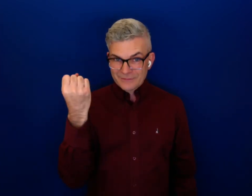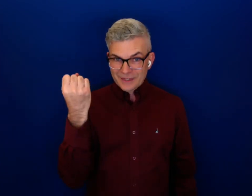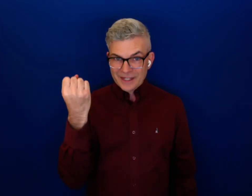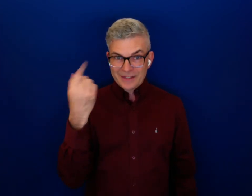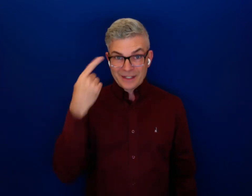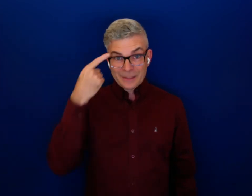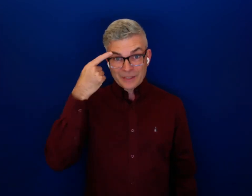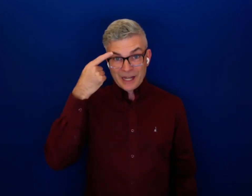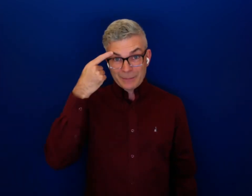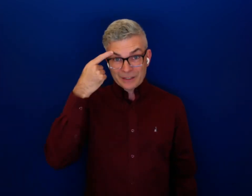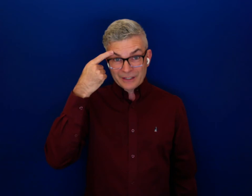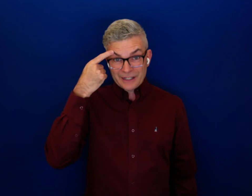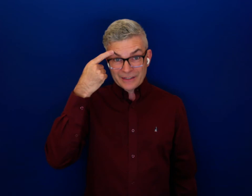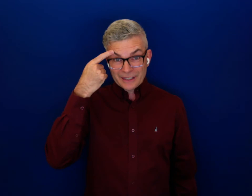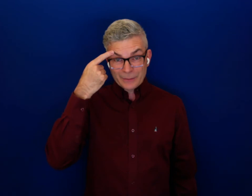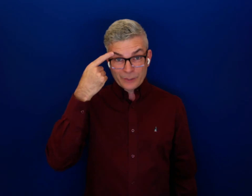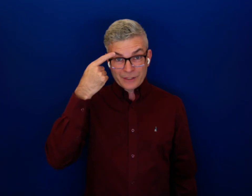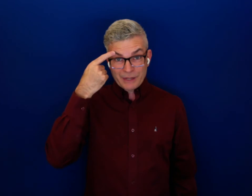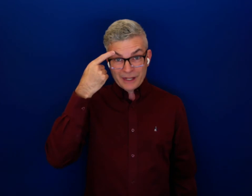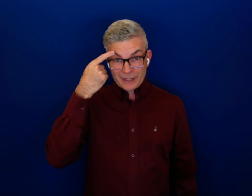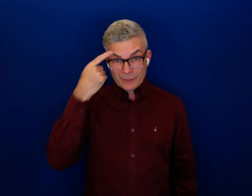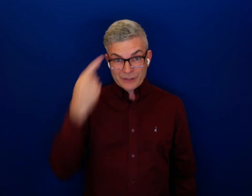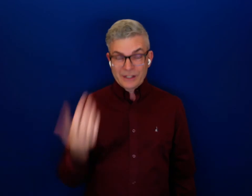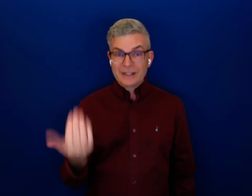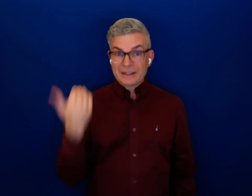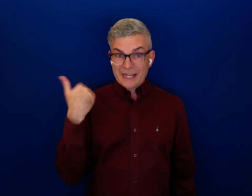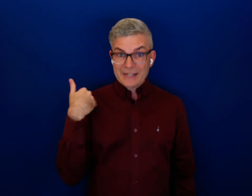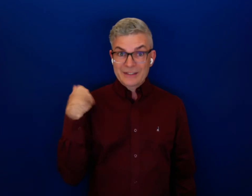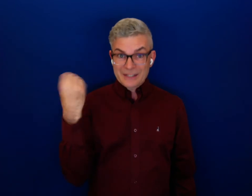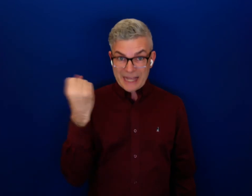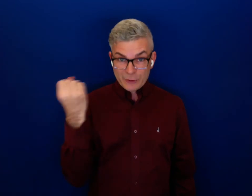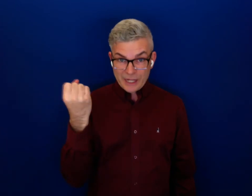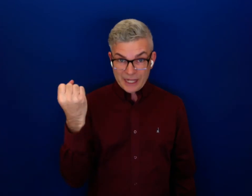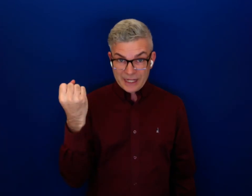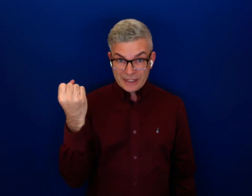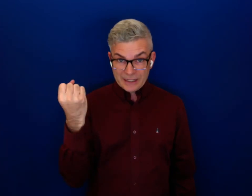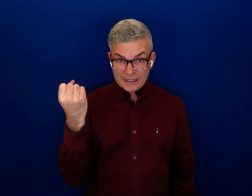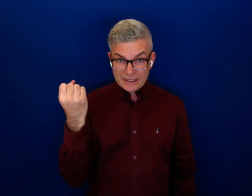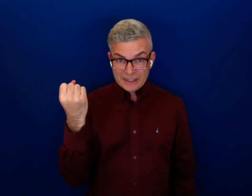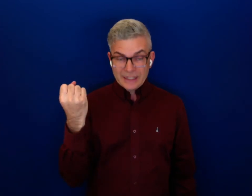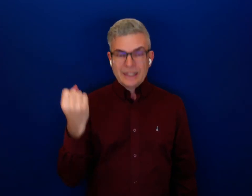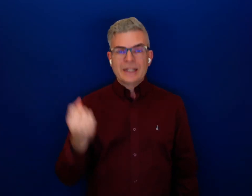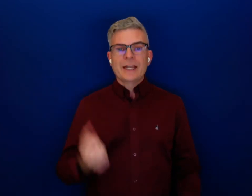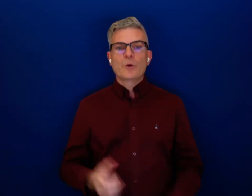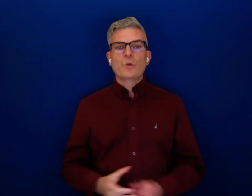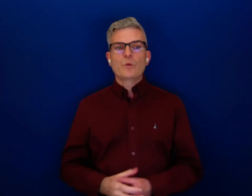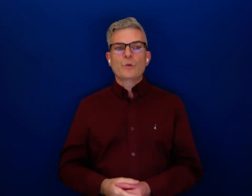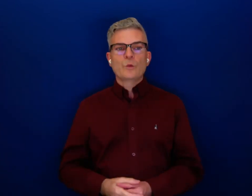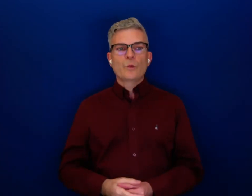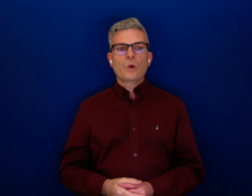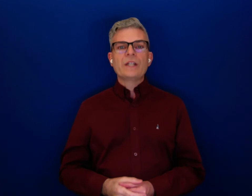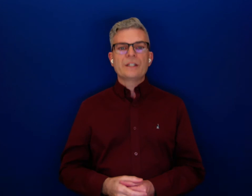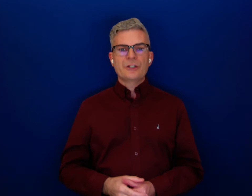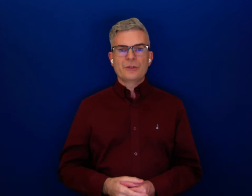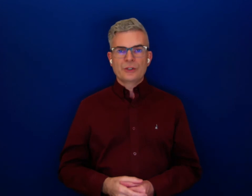And again, I'm topicalizing, I'm raising my eyebrows. Last Saturday? Now, what did you do is